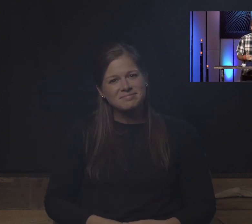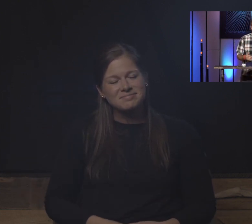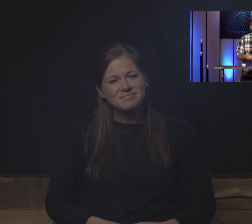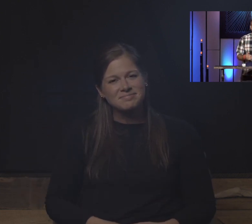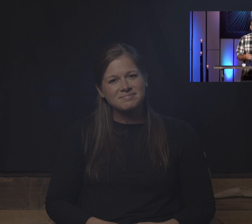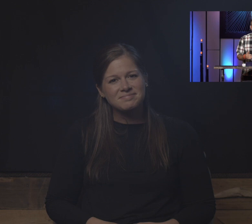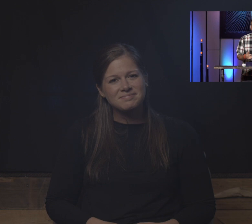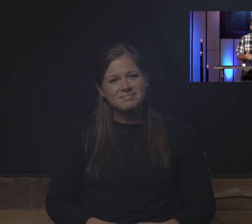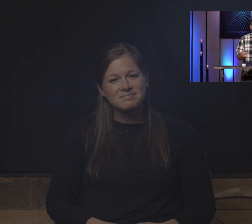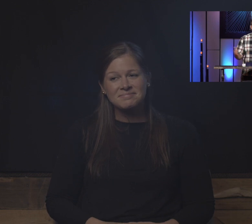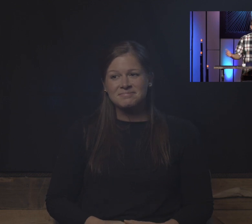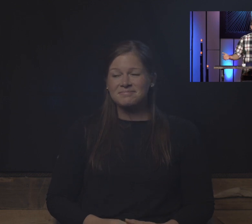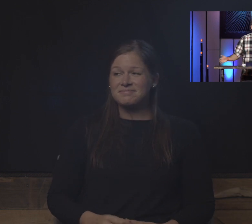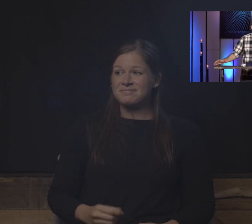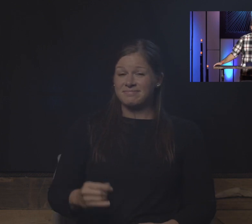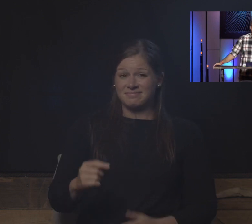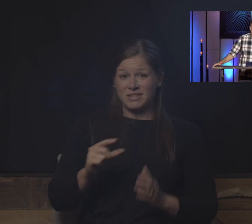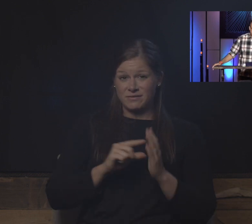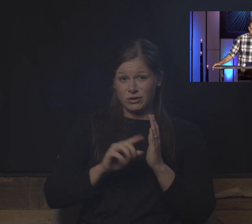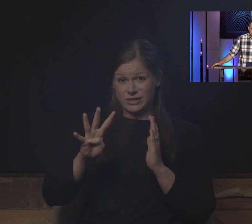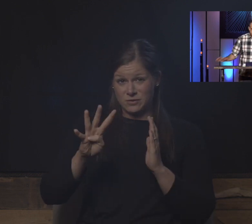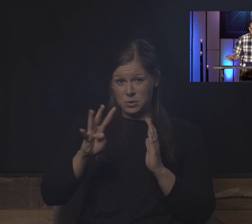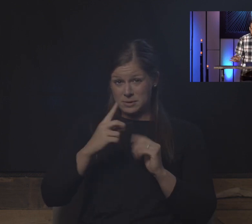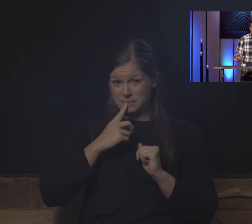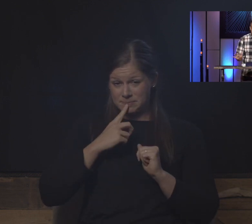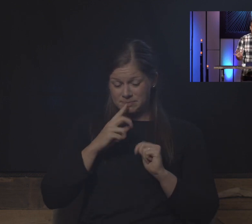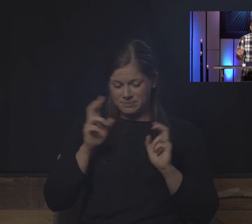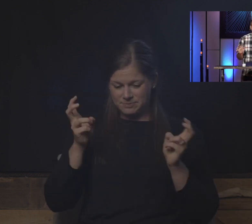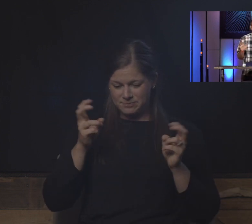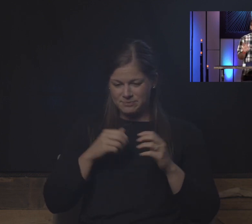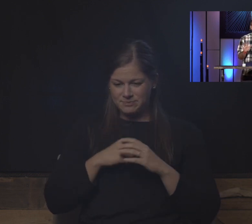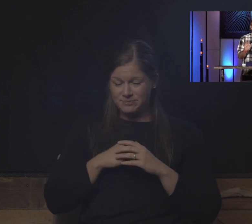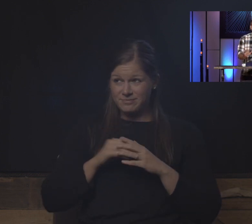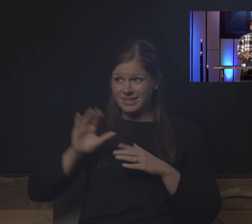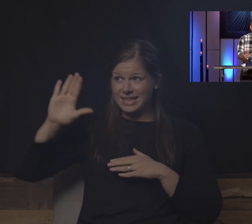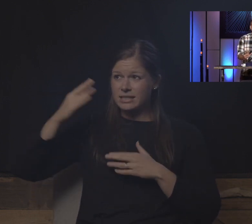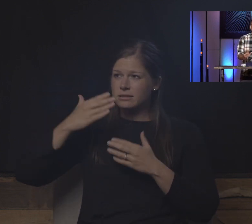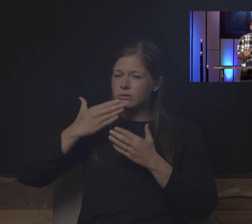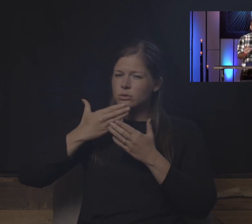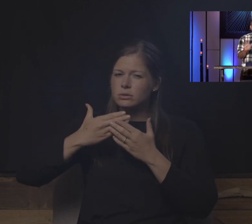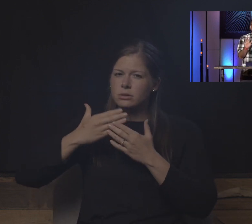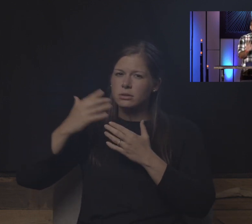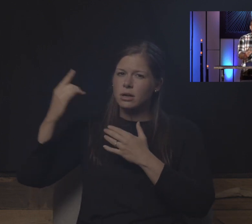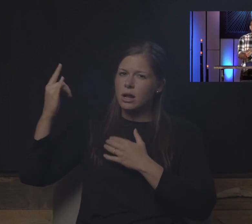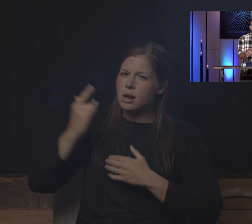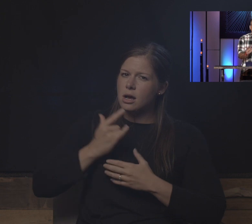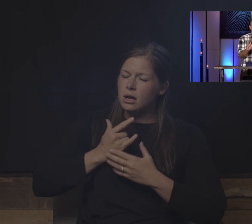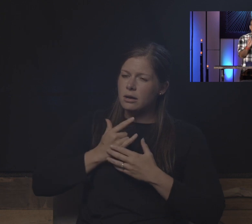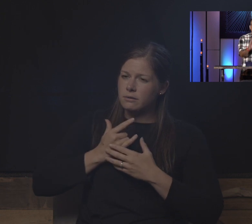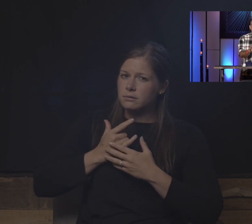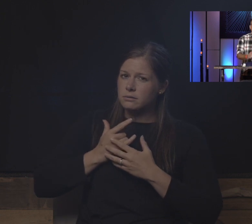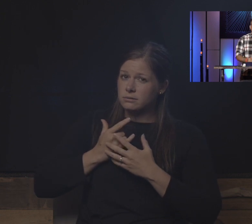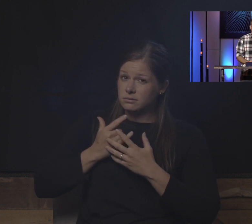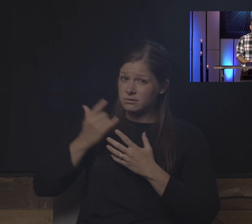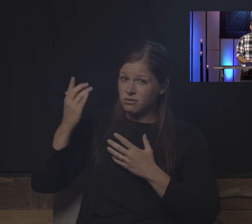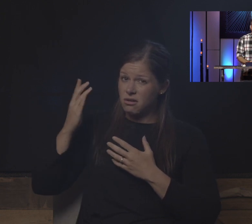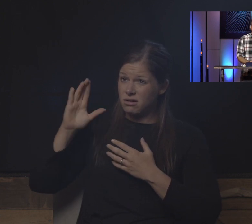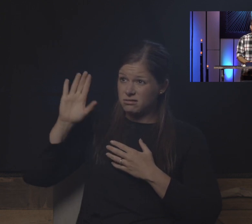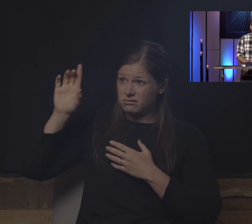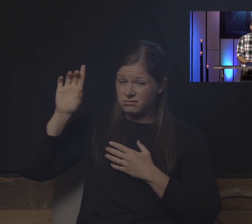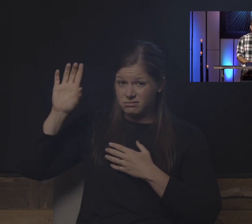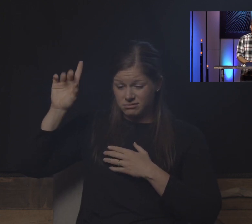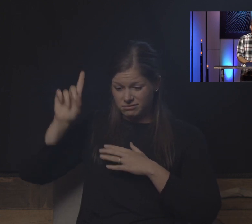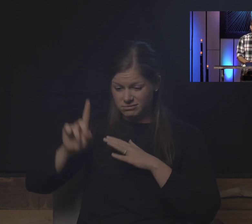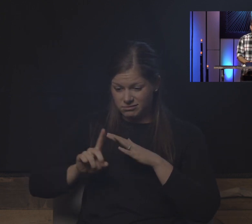still be them were it not for verse 4, the goodness and loving kindness of God appearing to our